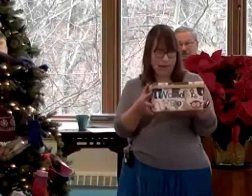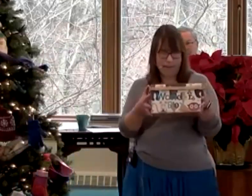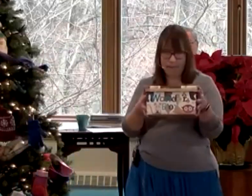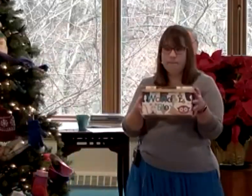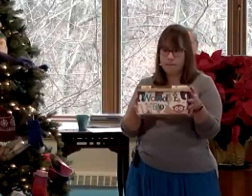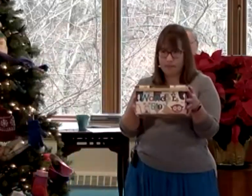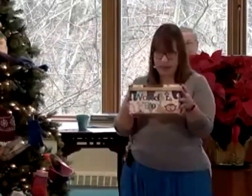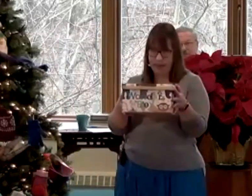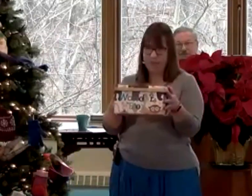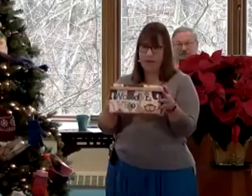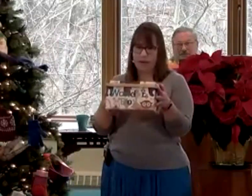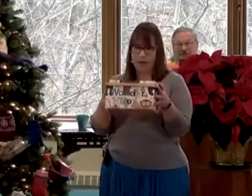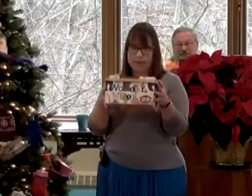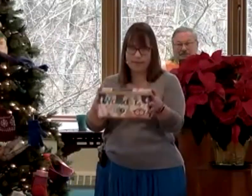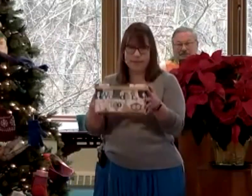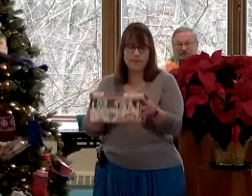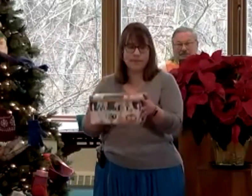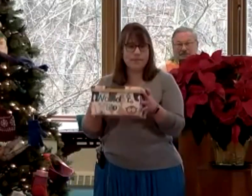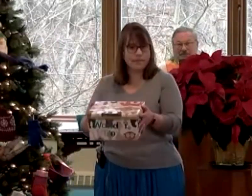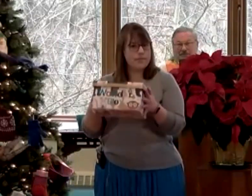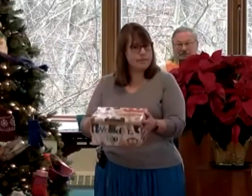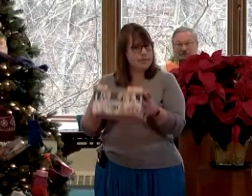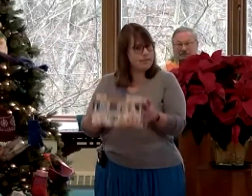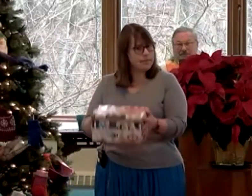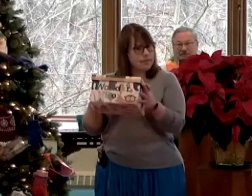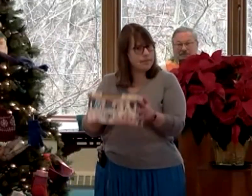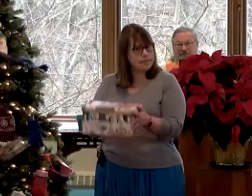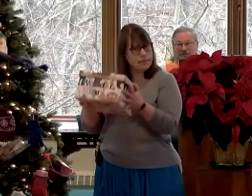ready? Here we go.